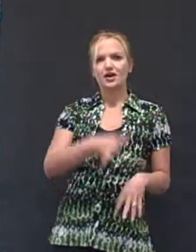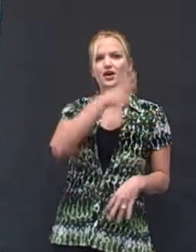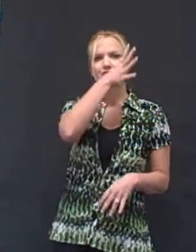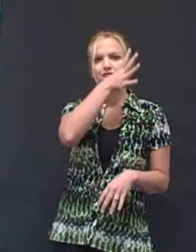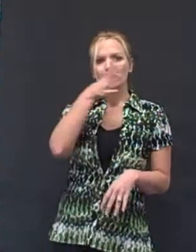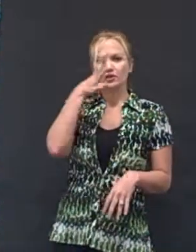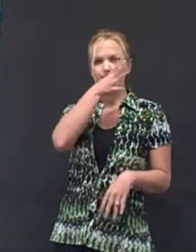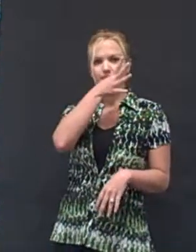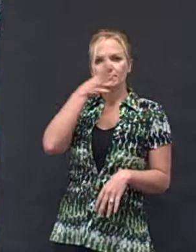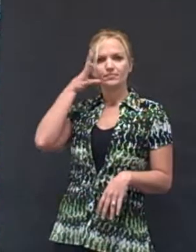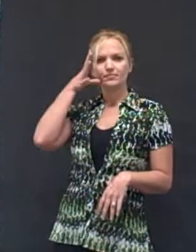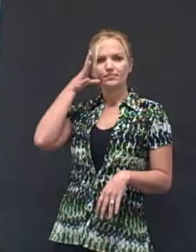farm,